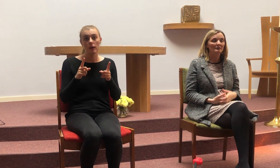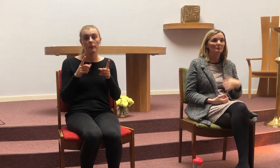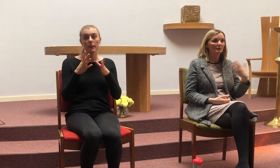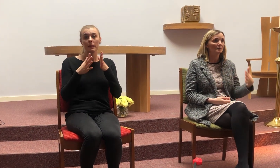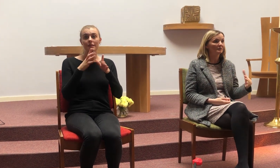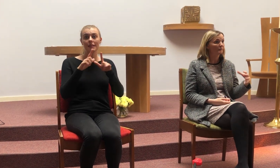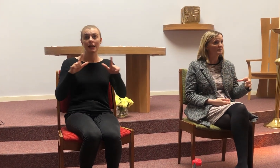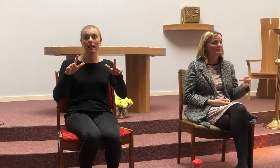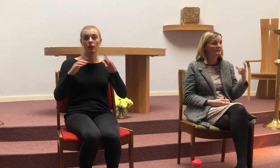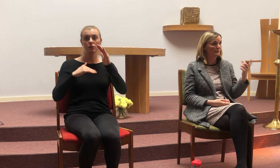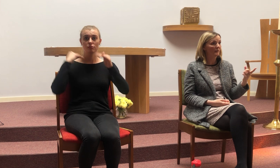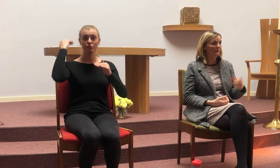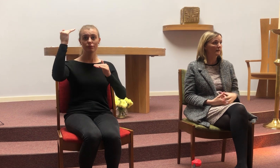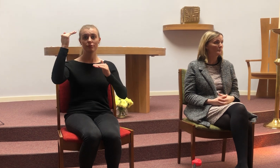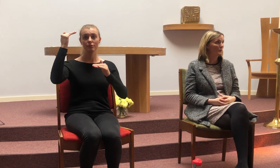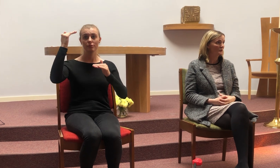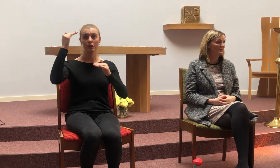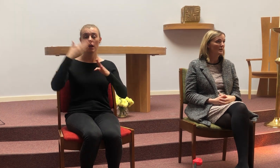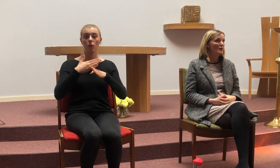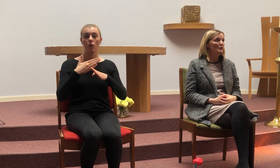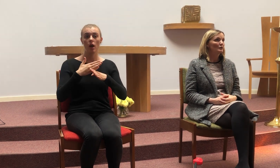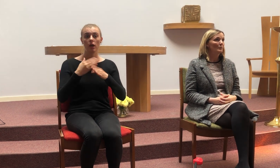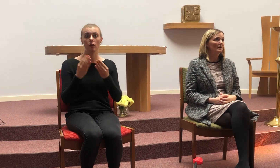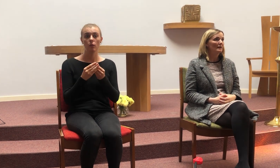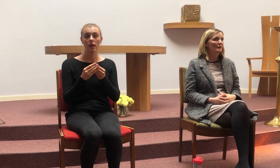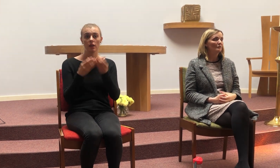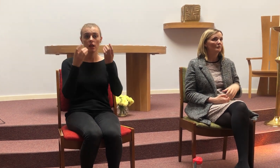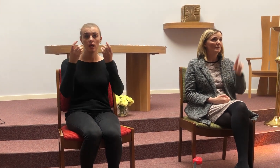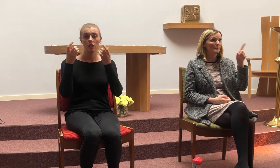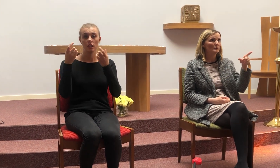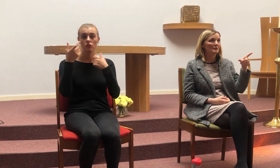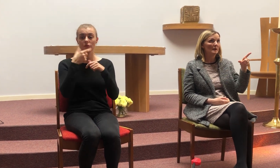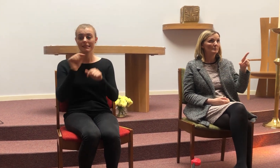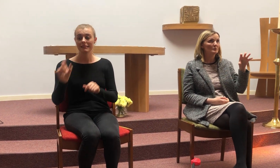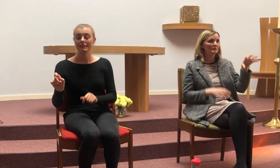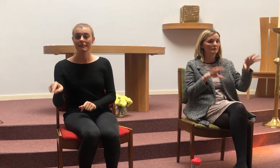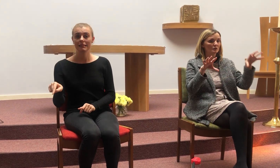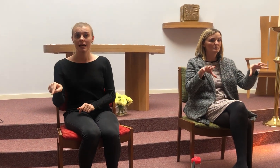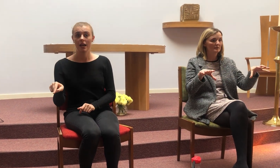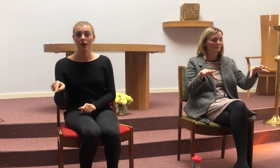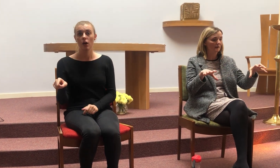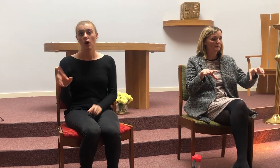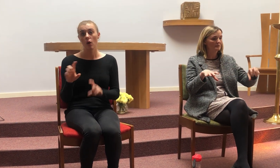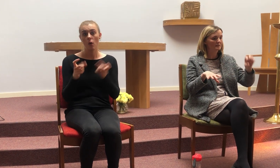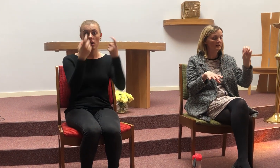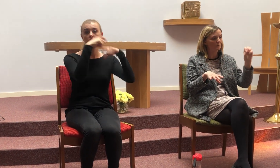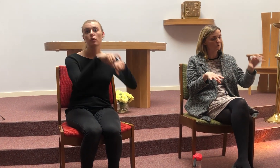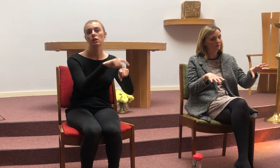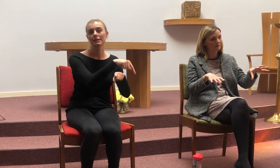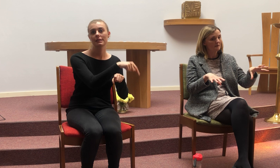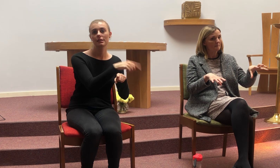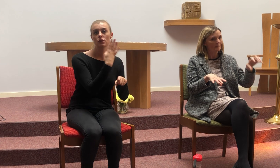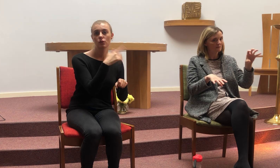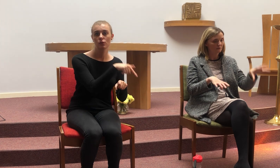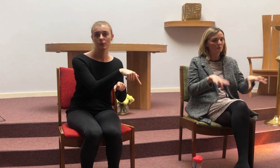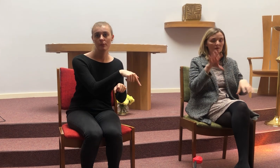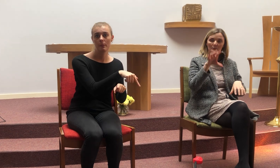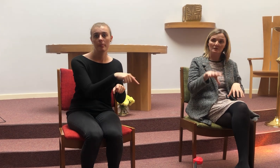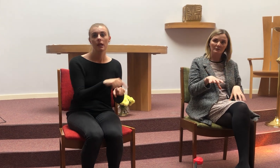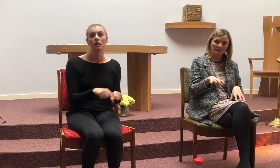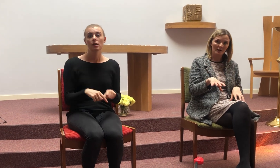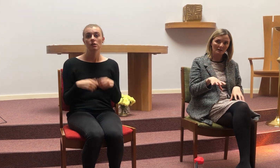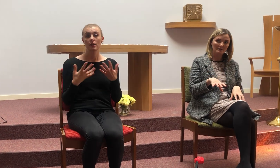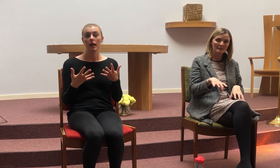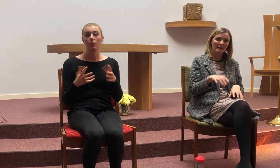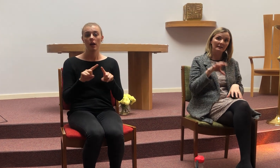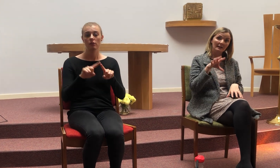our residents and with our boarders. So we have, in the boarding campus, we've got 2 separate campuses, and one is for the boys